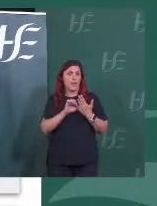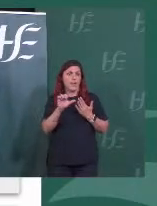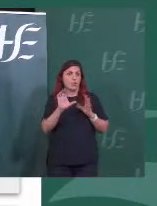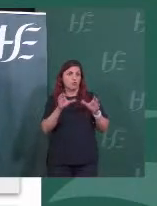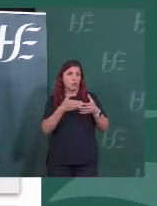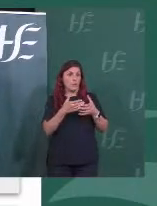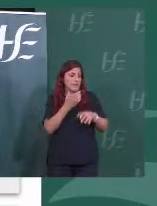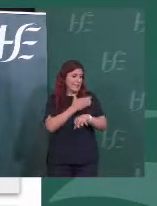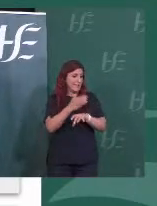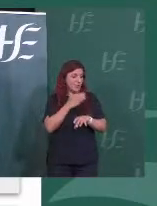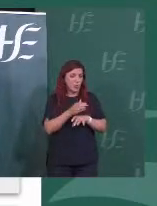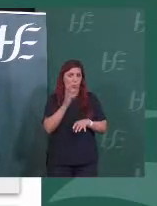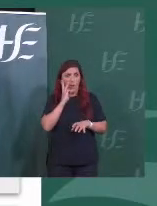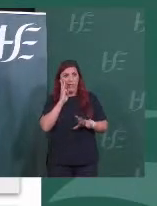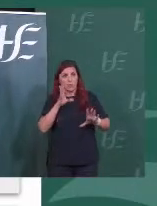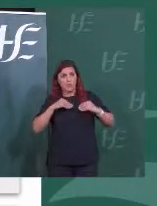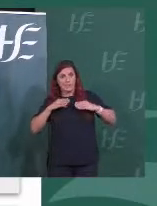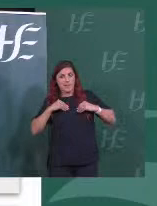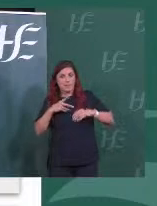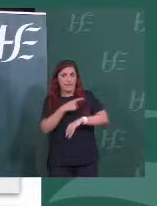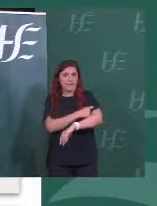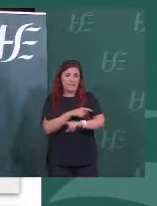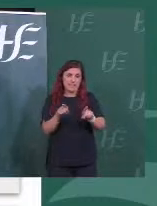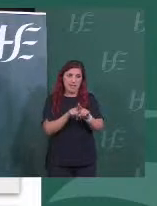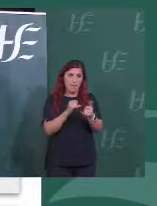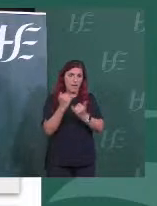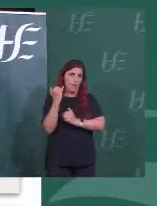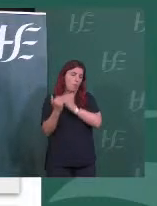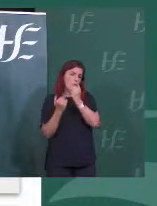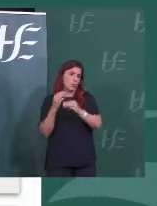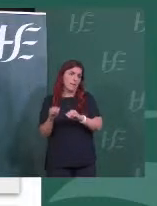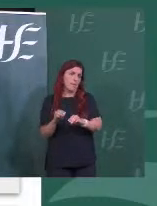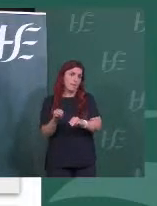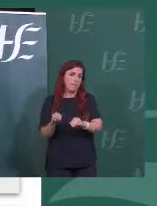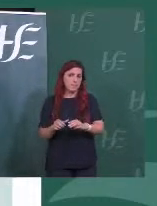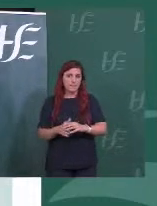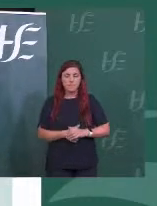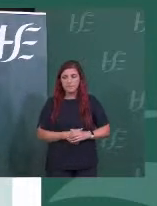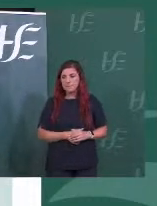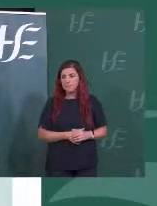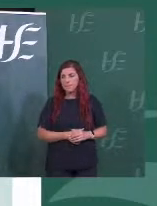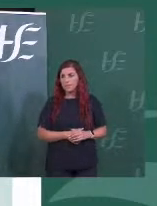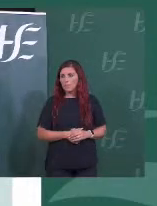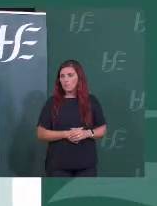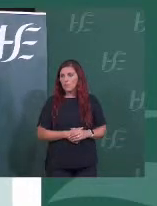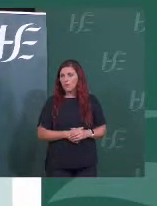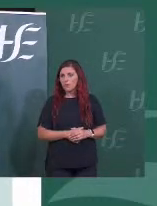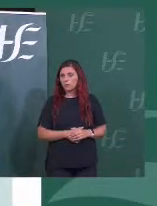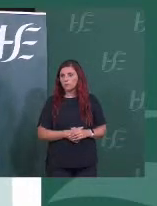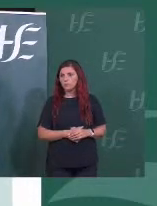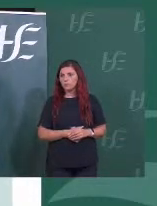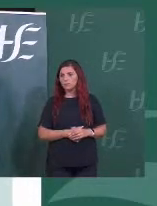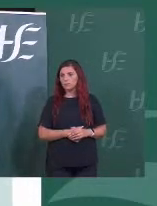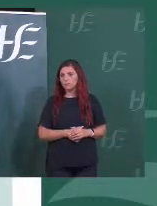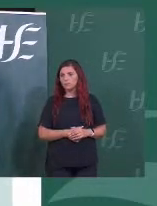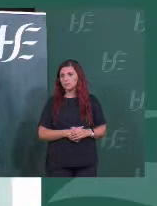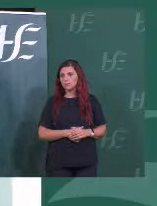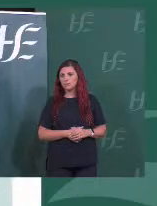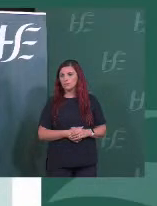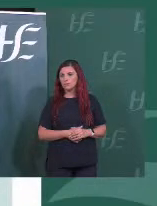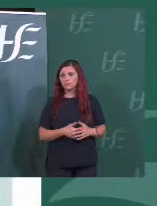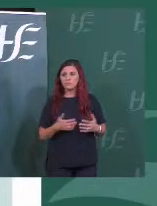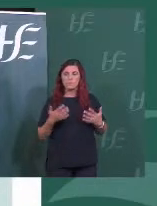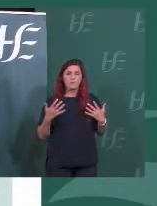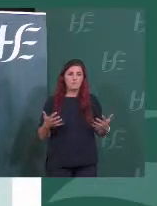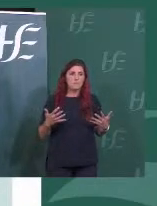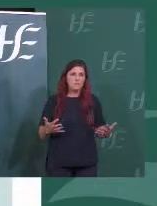the same level of enthusiasm and engagement the older age groups have in terms of registering and receiving the vaccine. The variant update in Ireland,